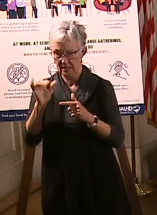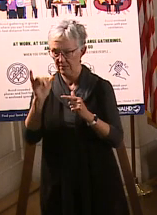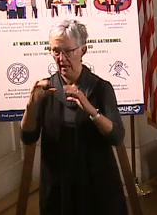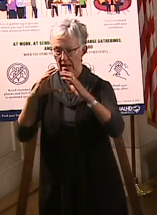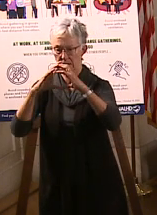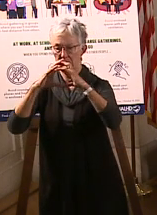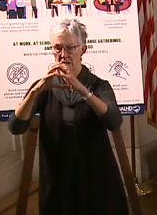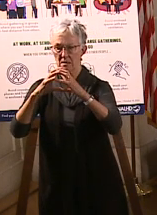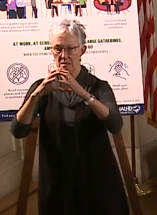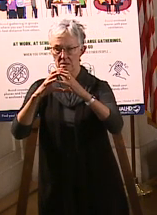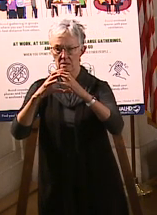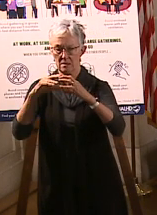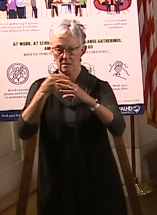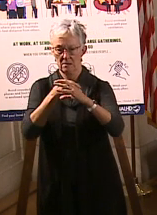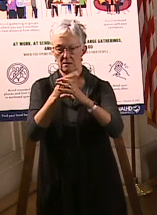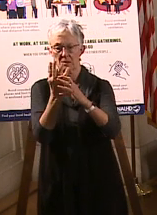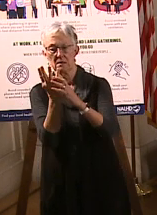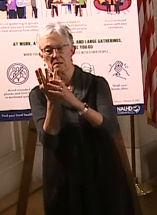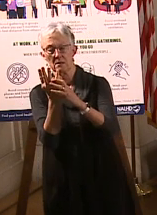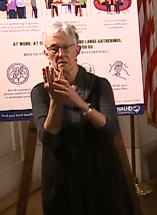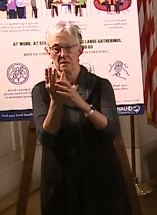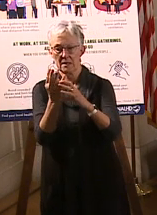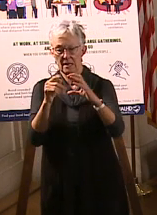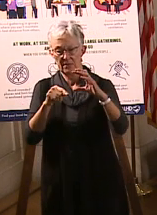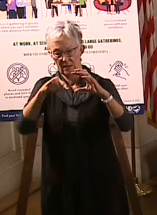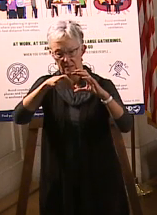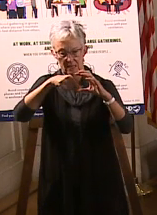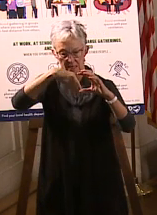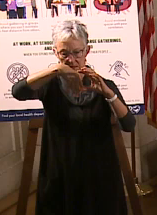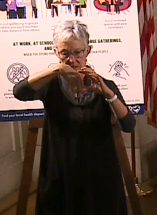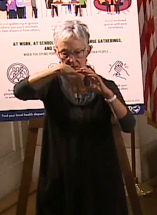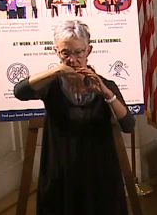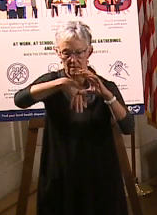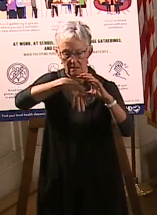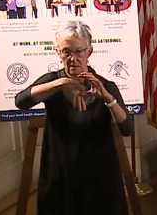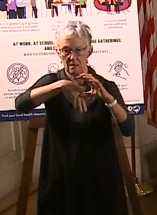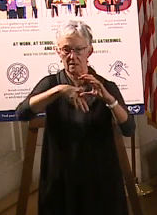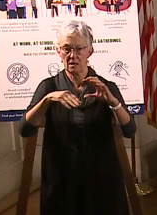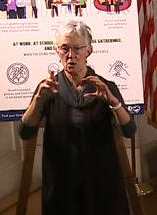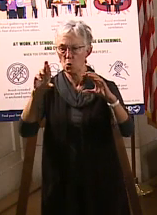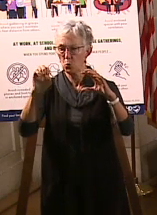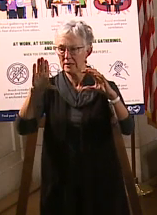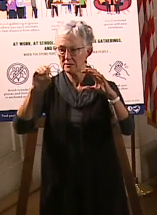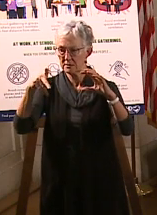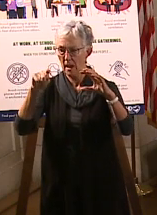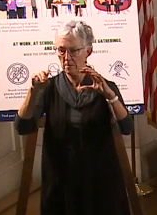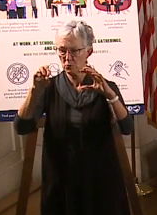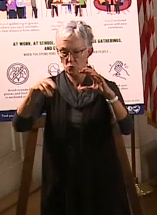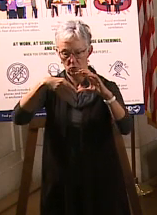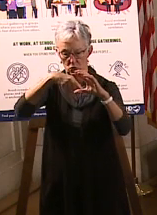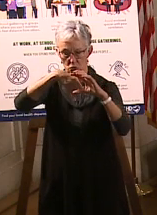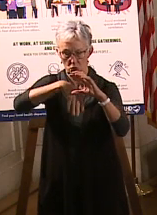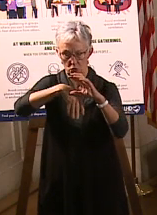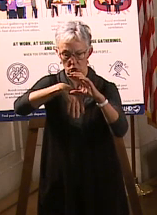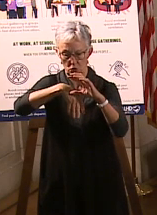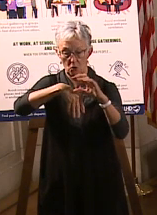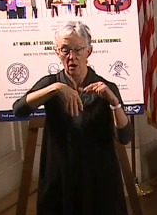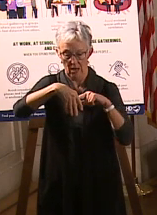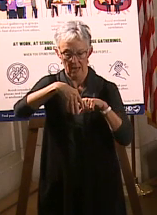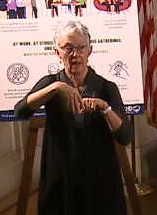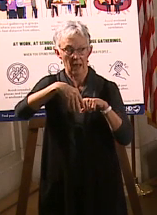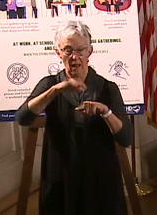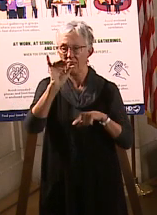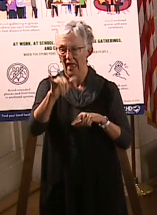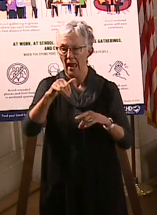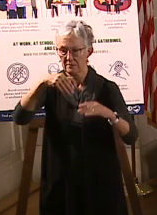human cell is called the receptor that then binds that virus. And these receptors on the human